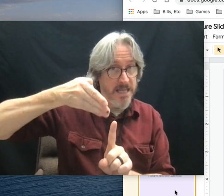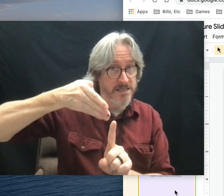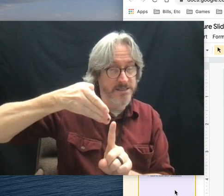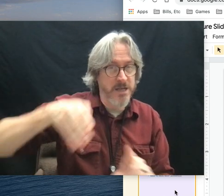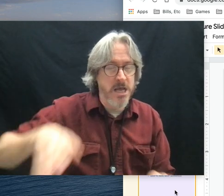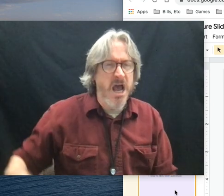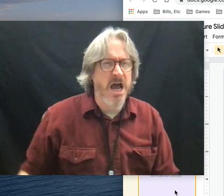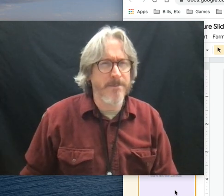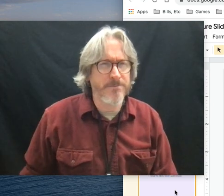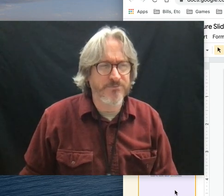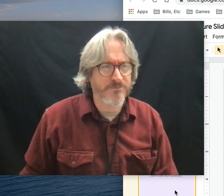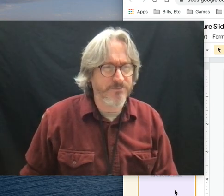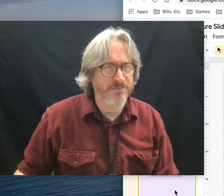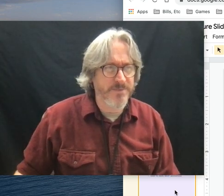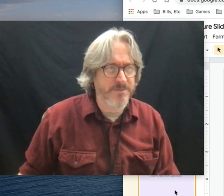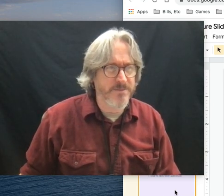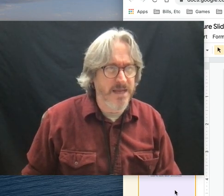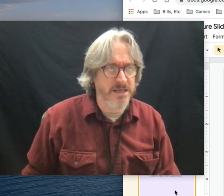mean this.